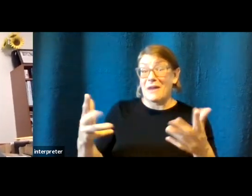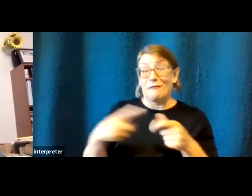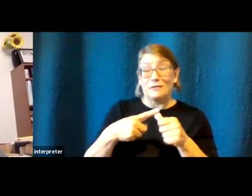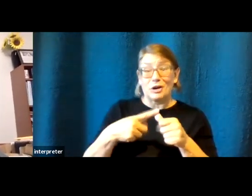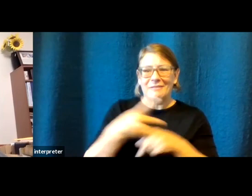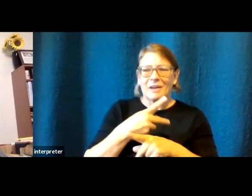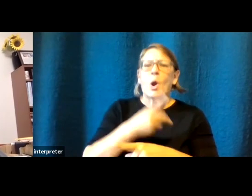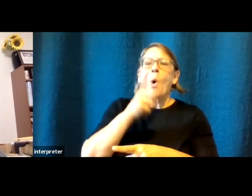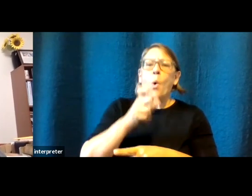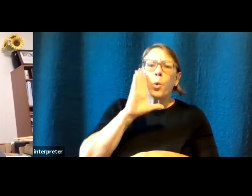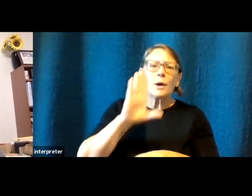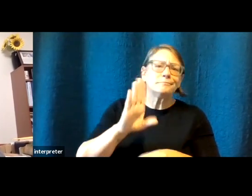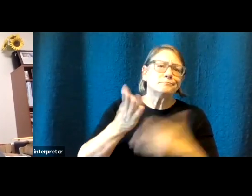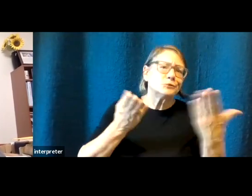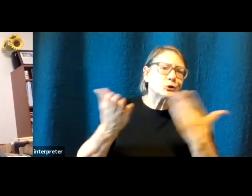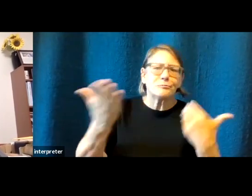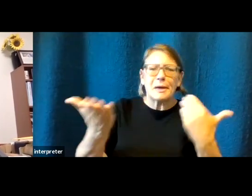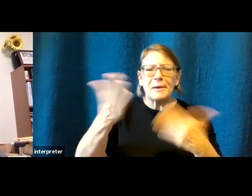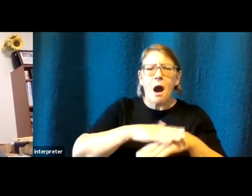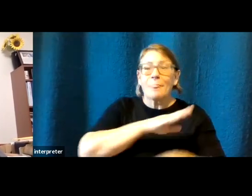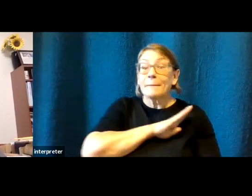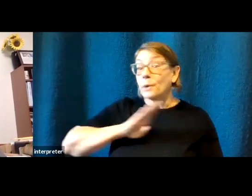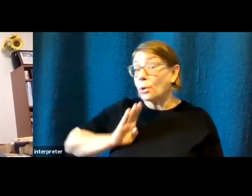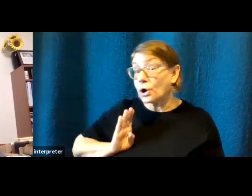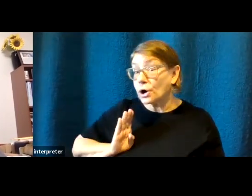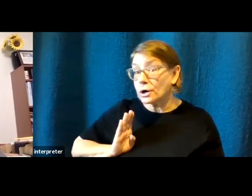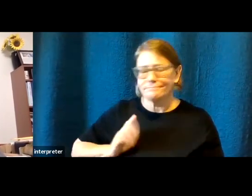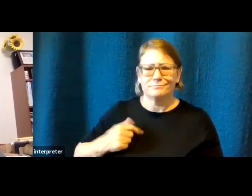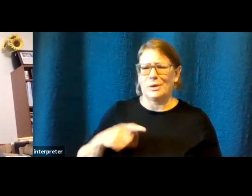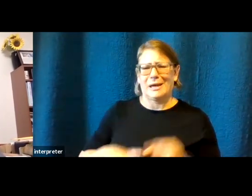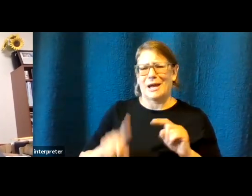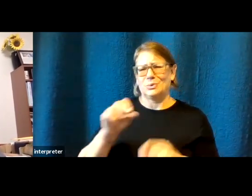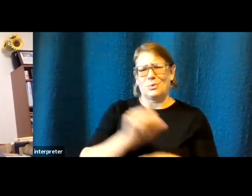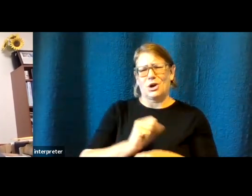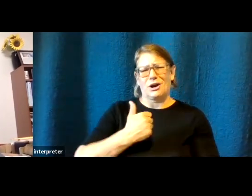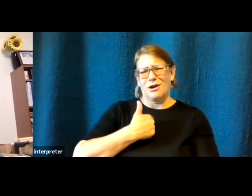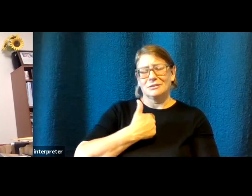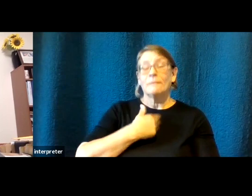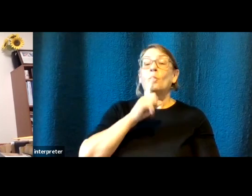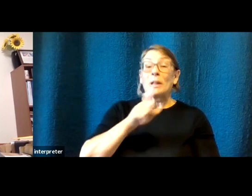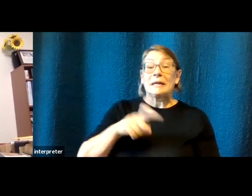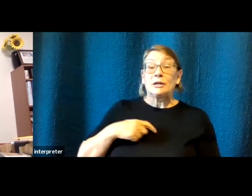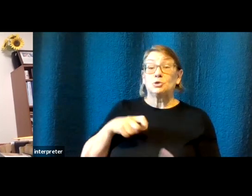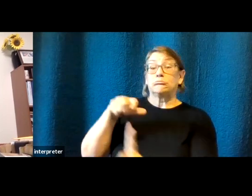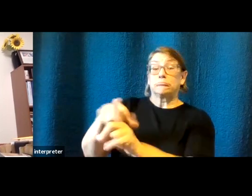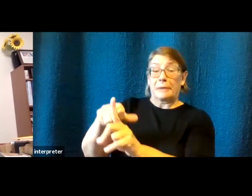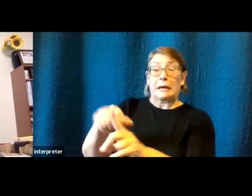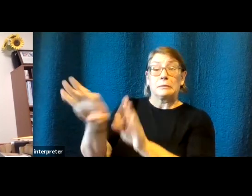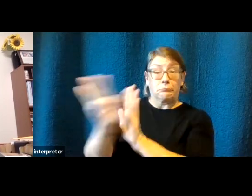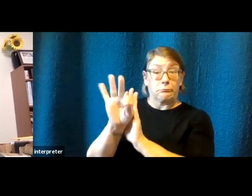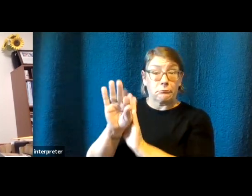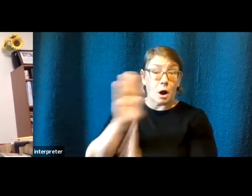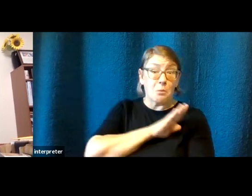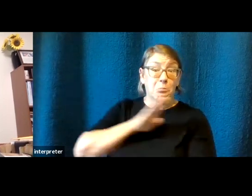might serve on a board. We can't do all the work ourselves. We really will need to designate a board